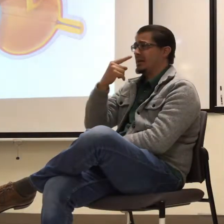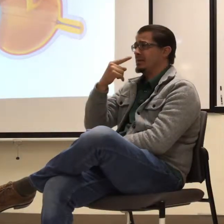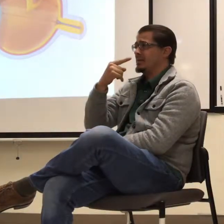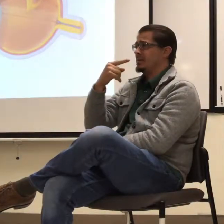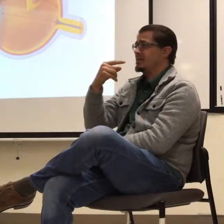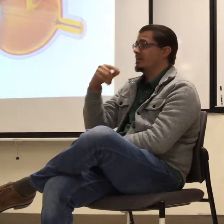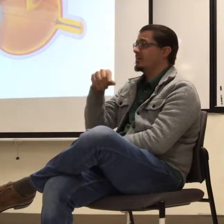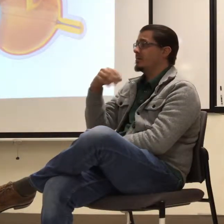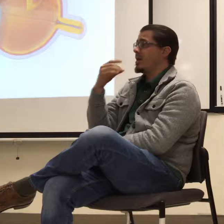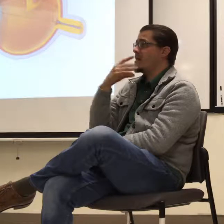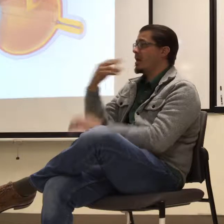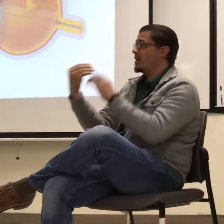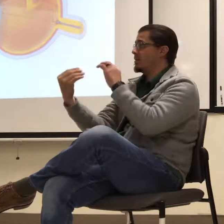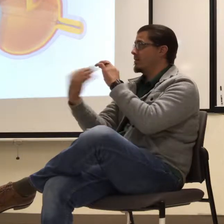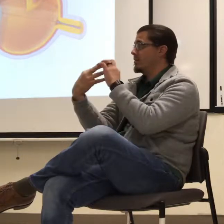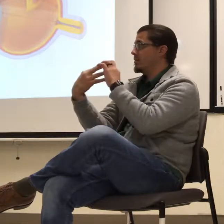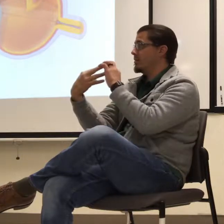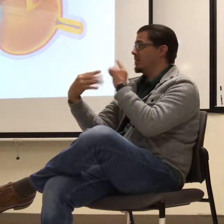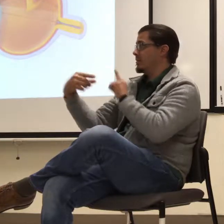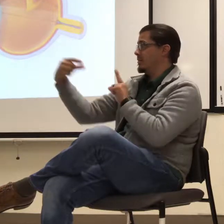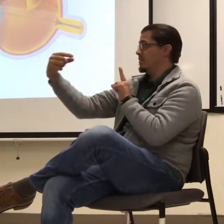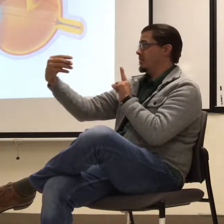has to go through is the pupil.